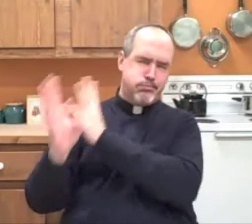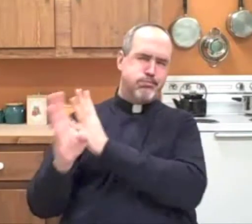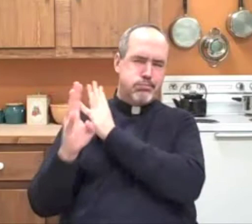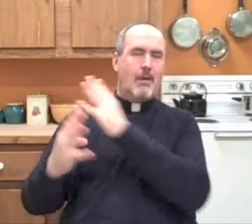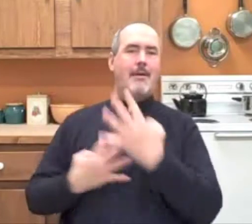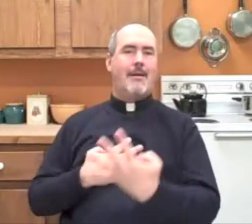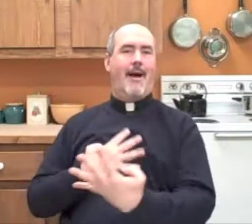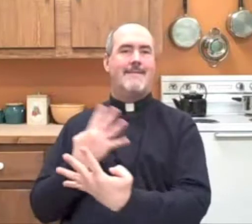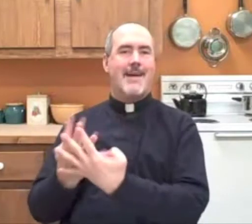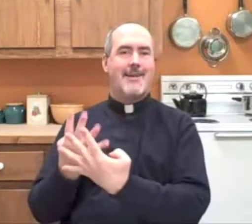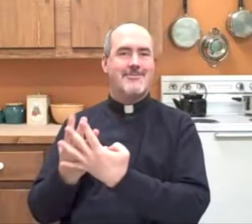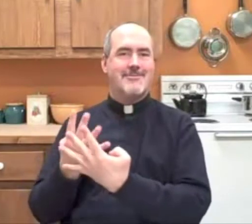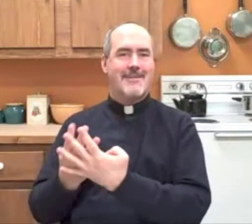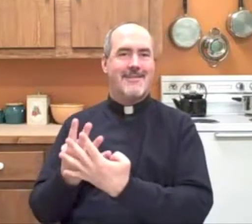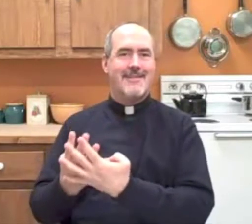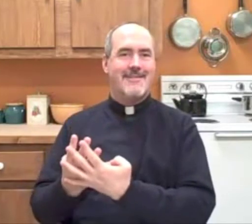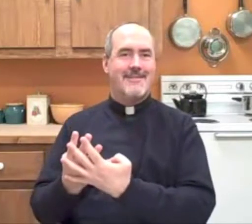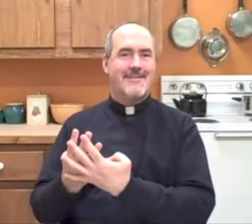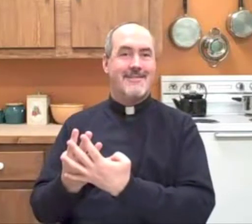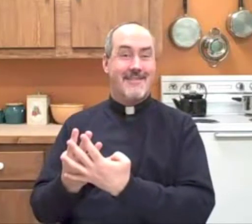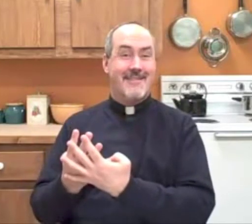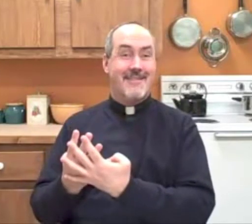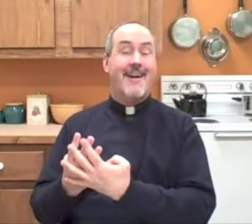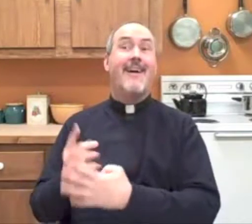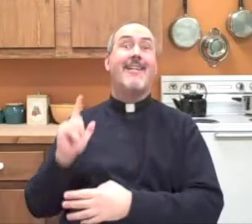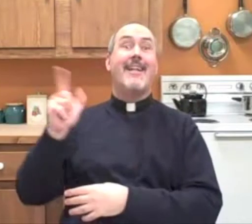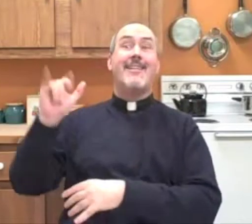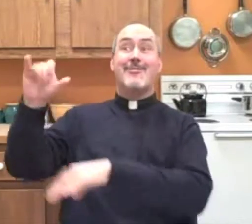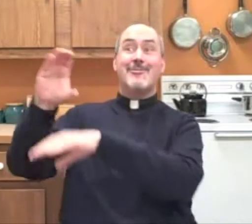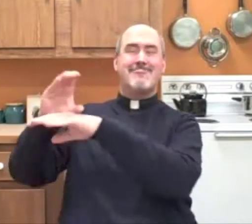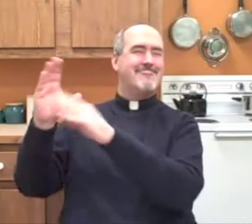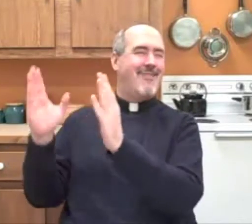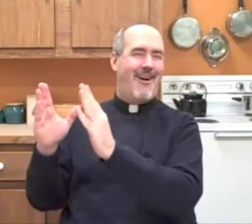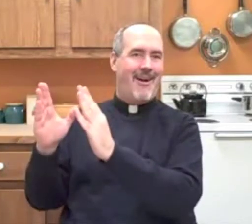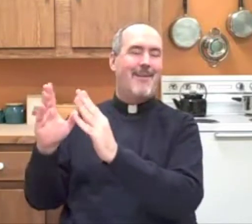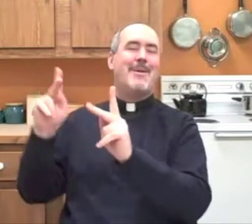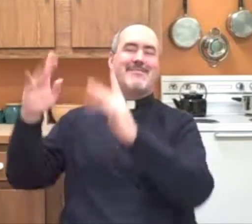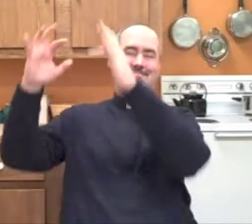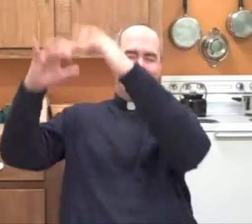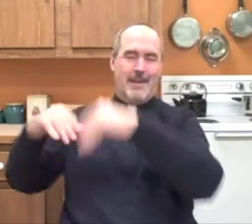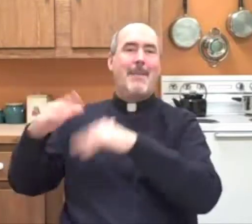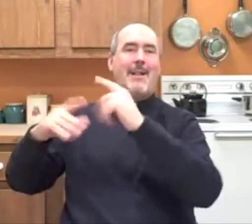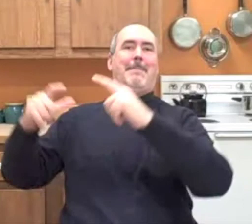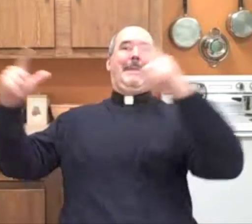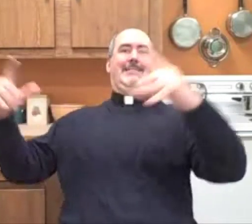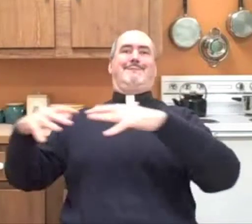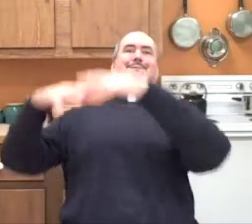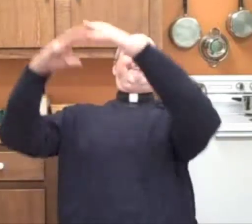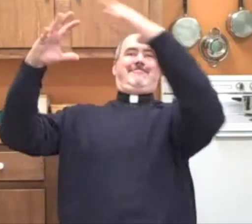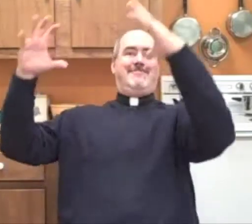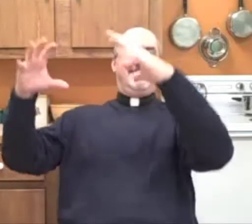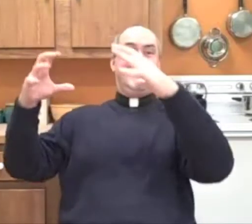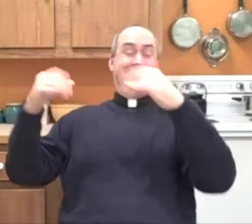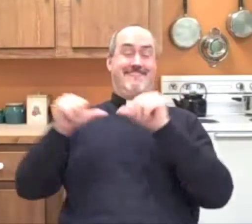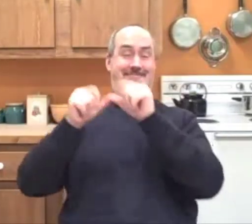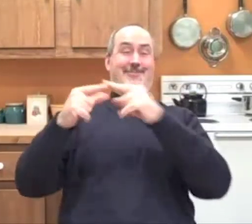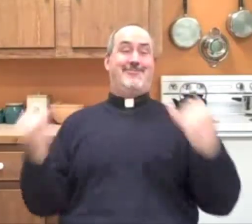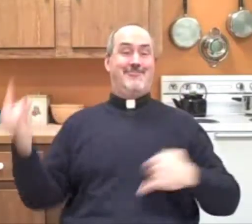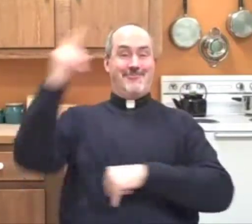come to that church for confession. The church was too small, so they tore it down, and there's a bigger church in its place